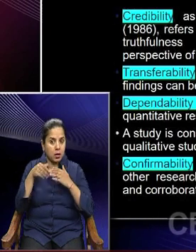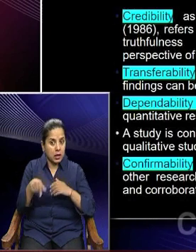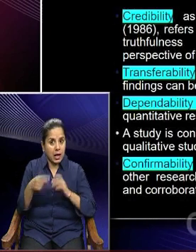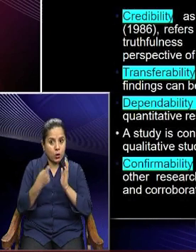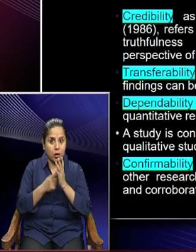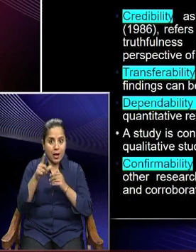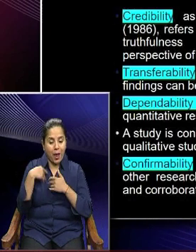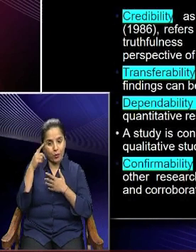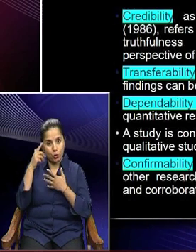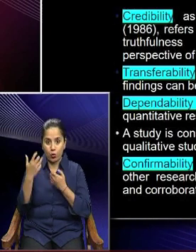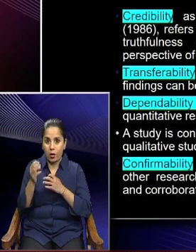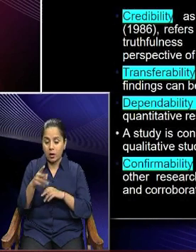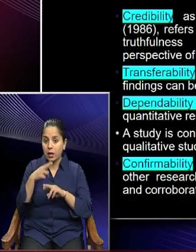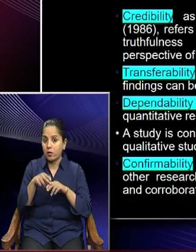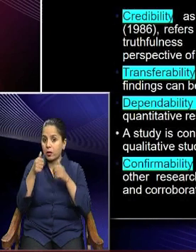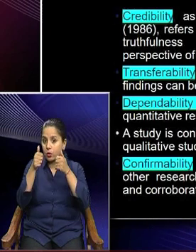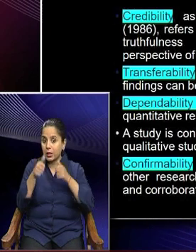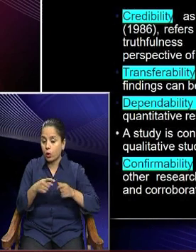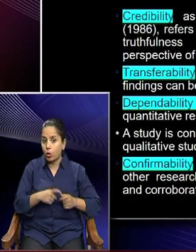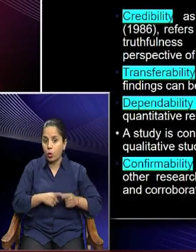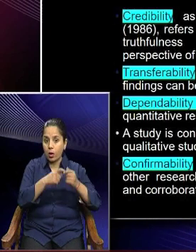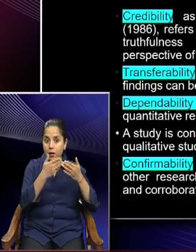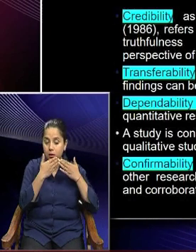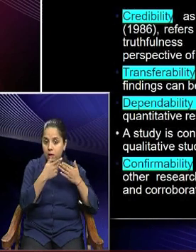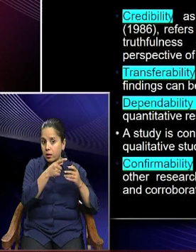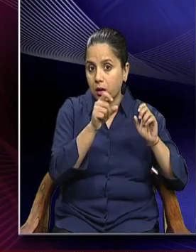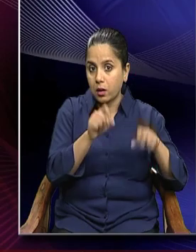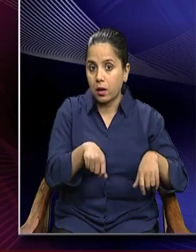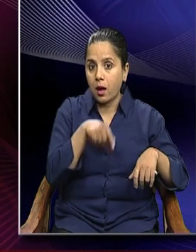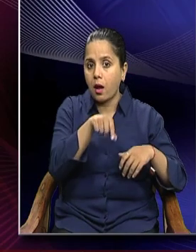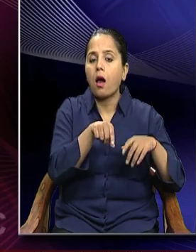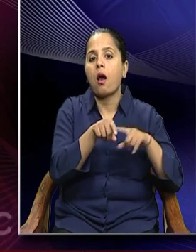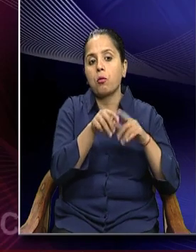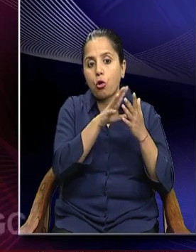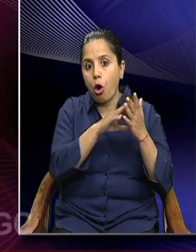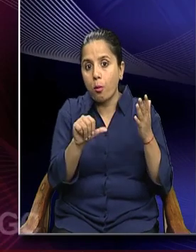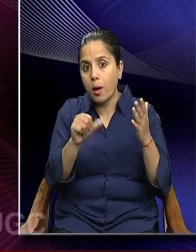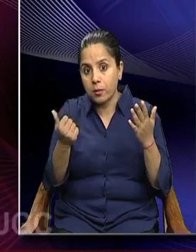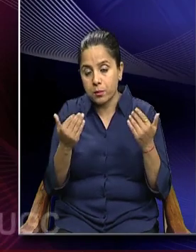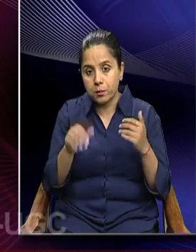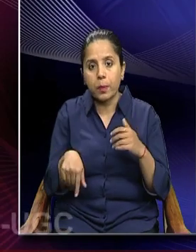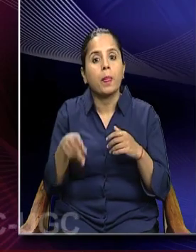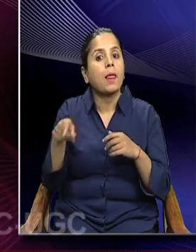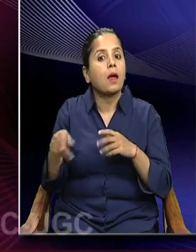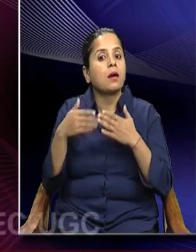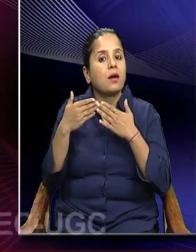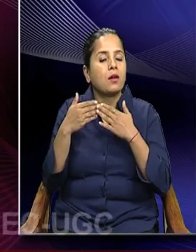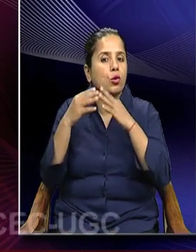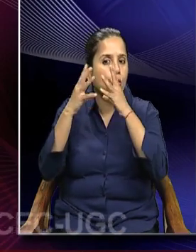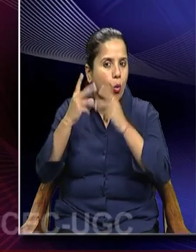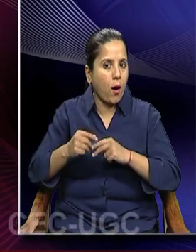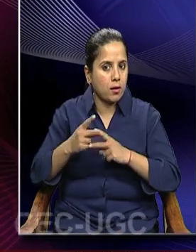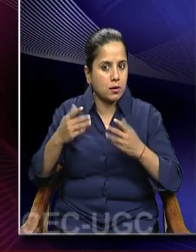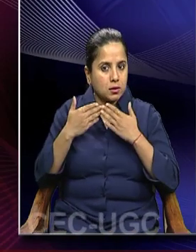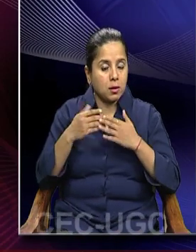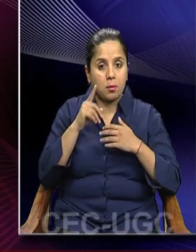reliable if the results of a qualitative study can be replicated. Just like in quantitative study, however, the